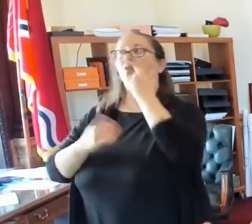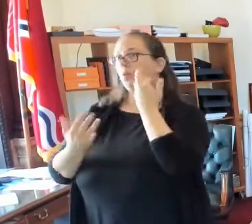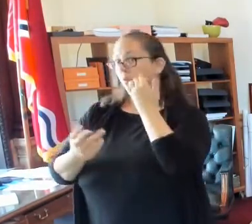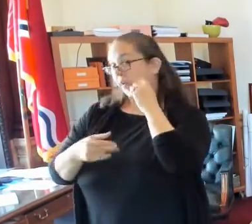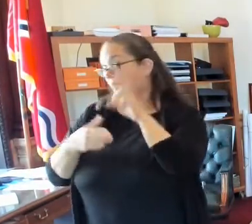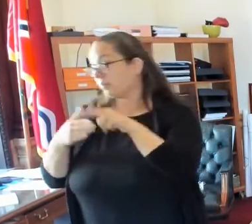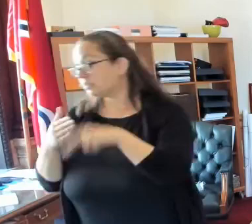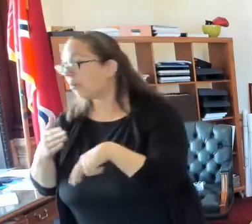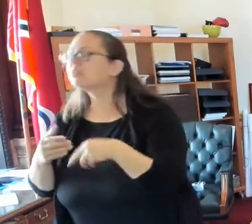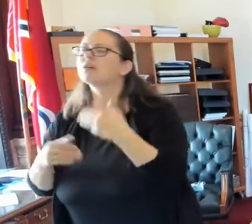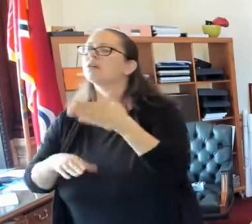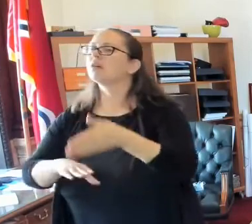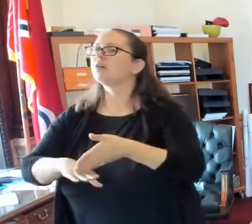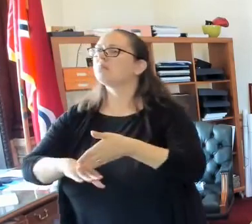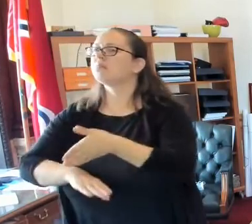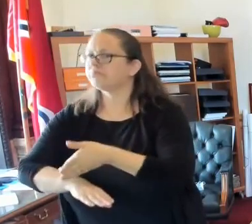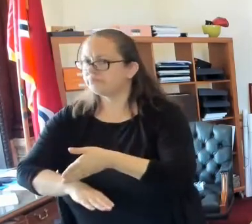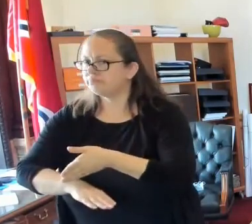a few.